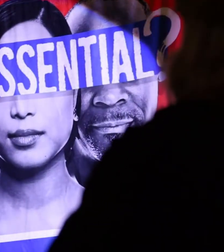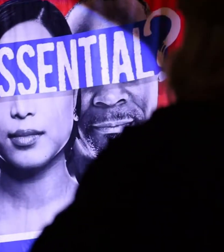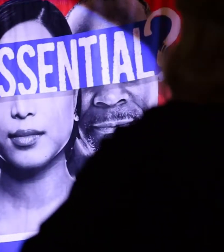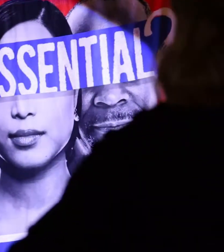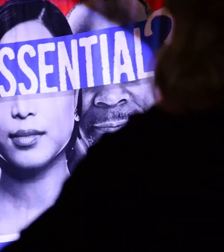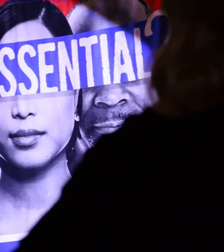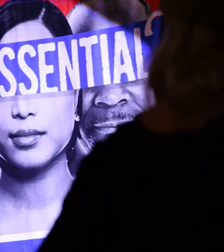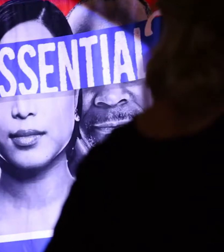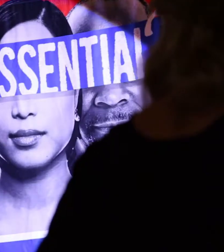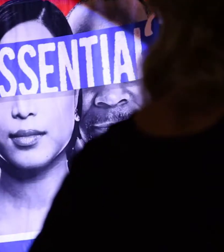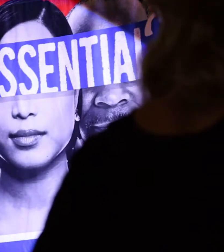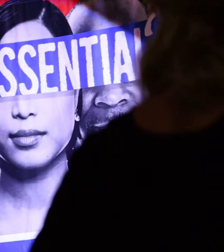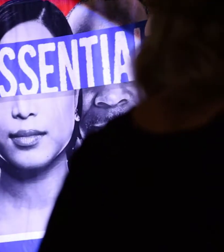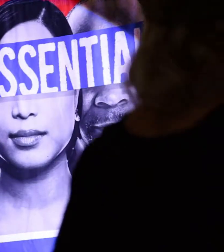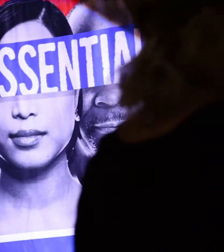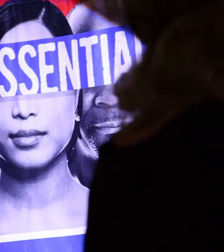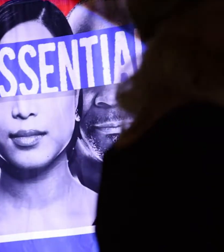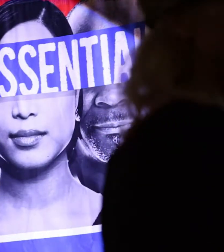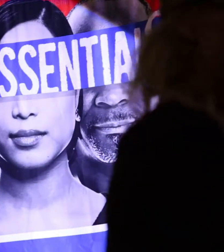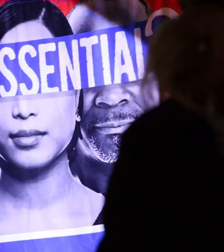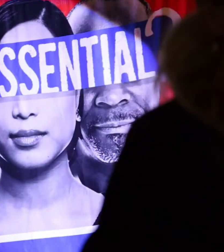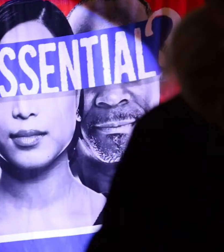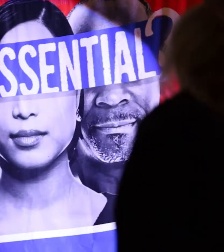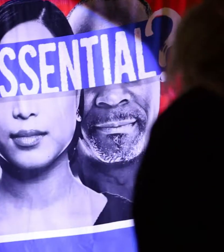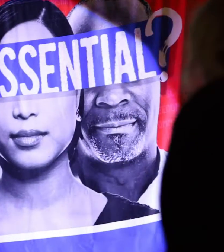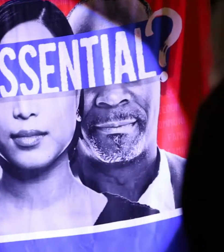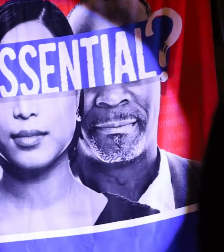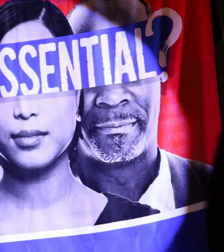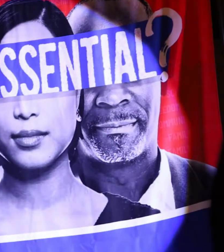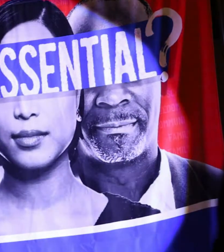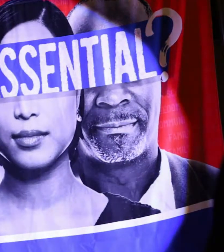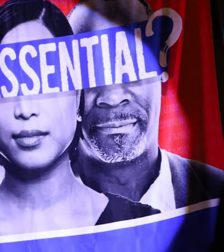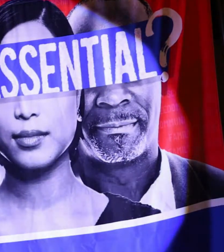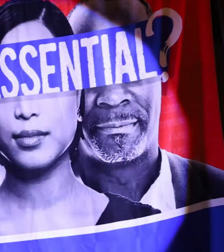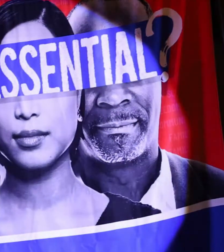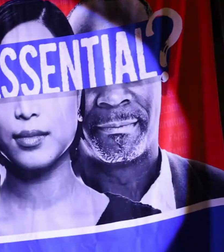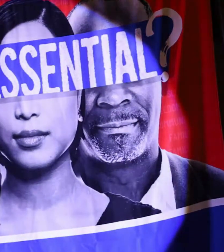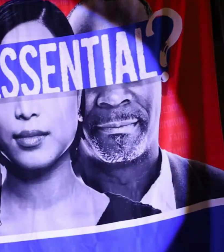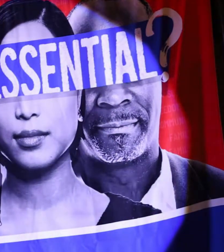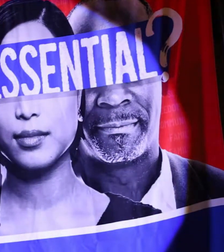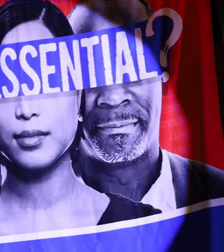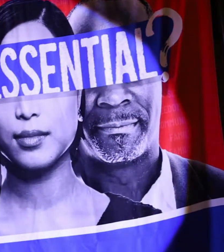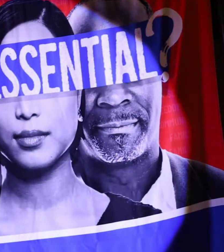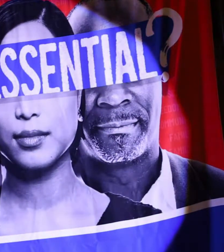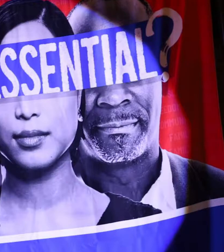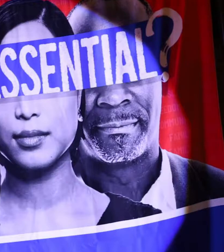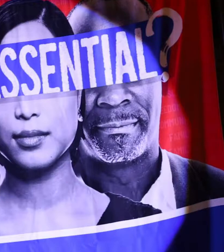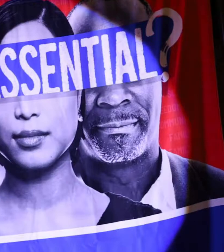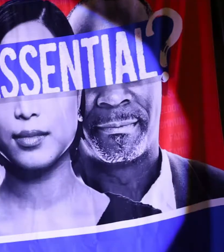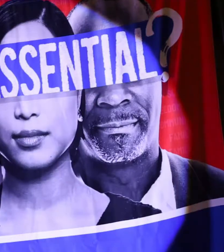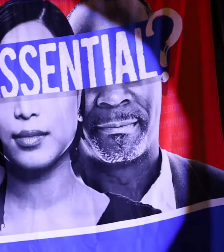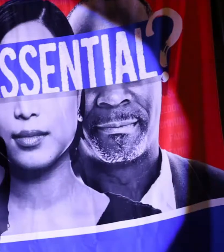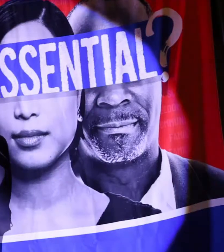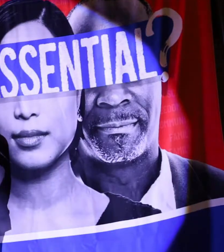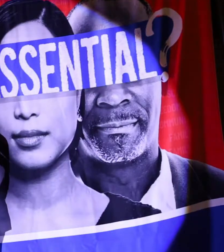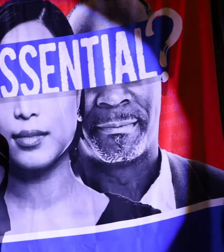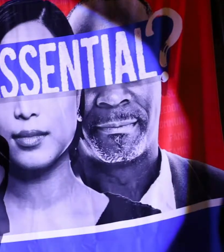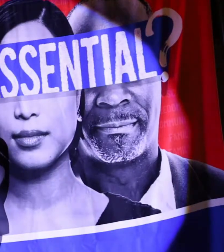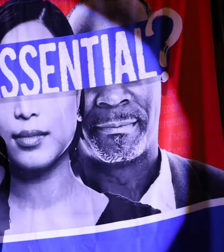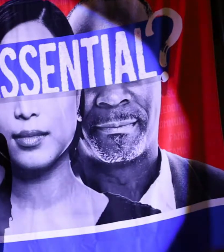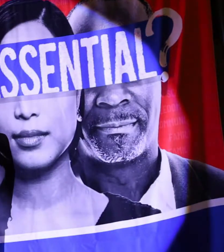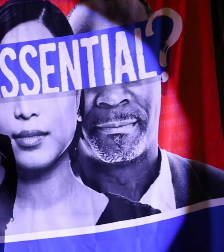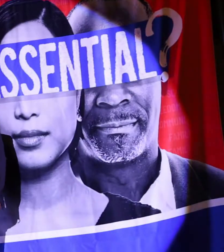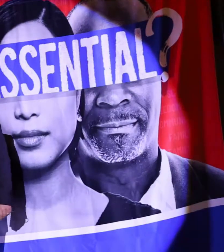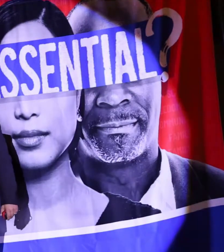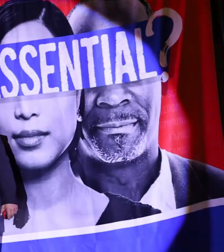standing. We would like to have Jaiden Anonical, 13-year-old Jaiden Anonical, here to lead us through the pledge.